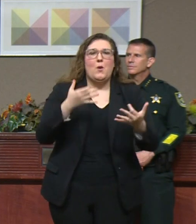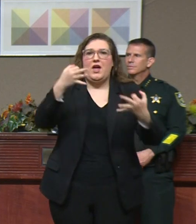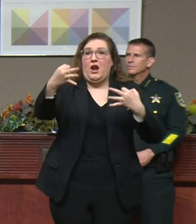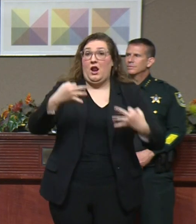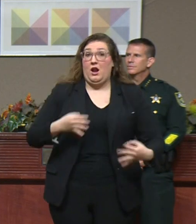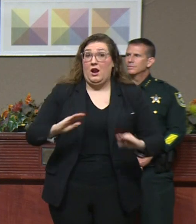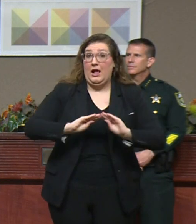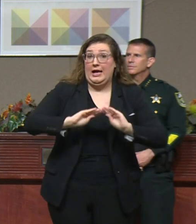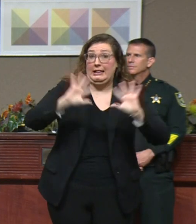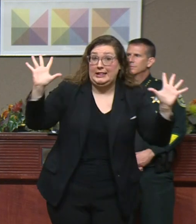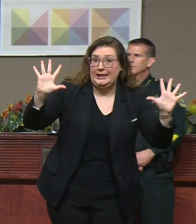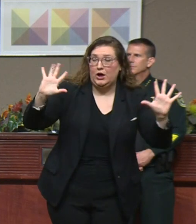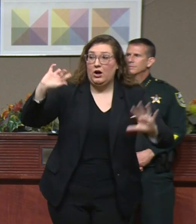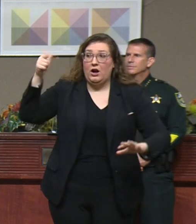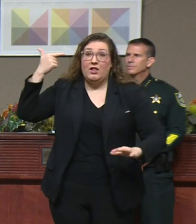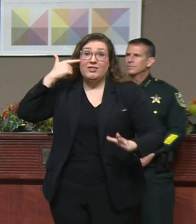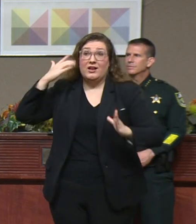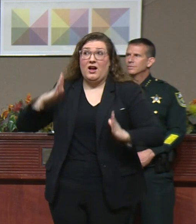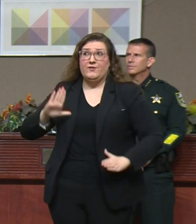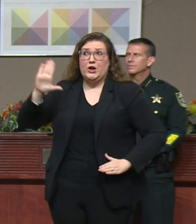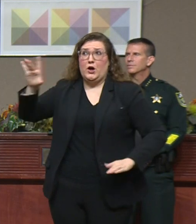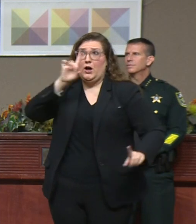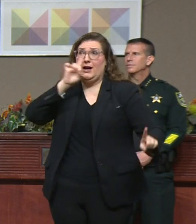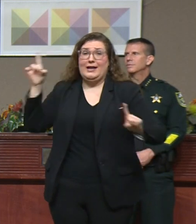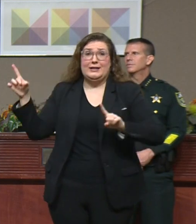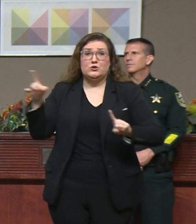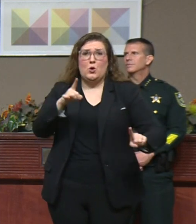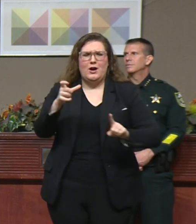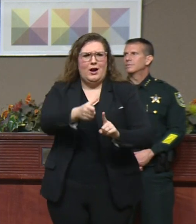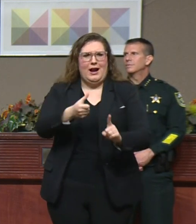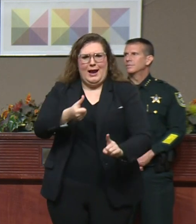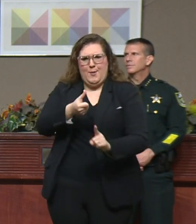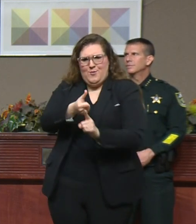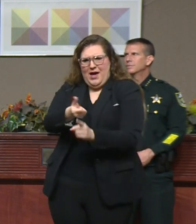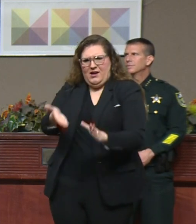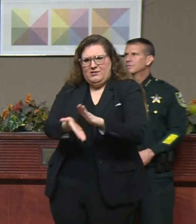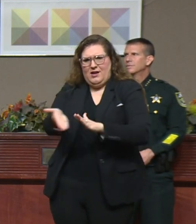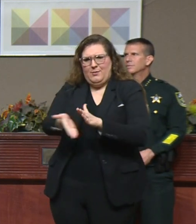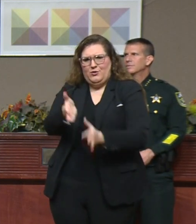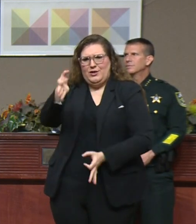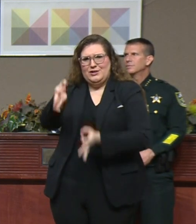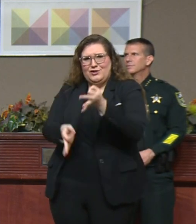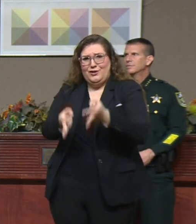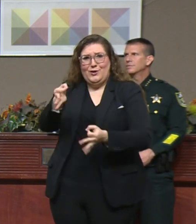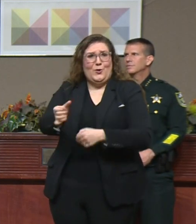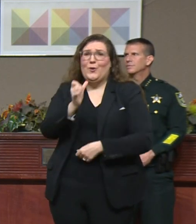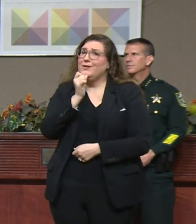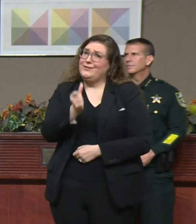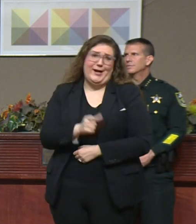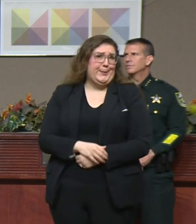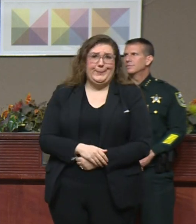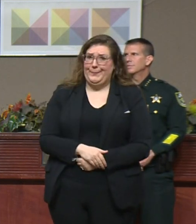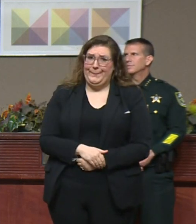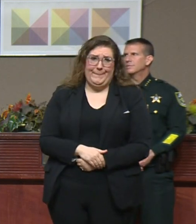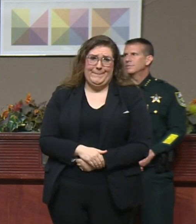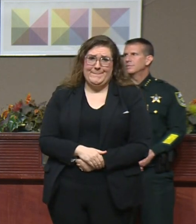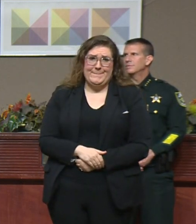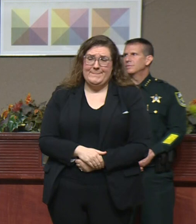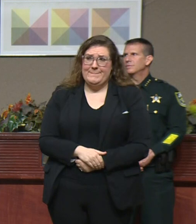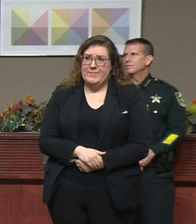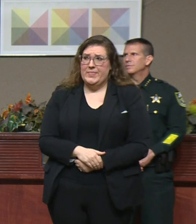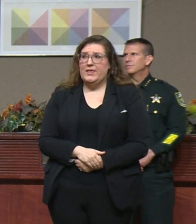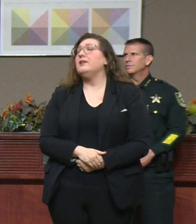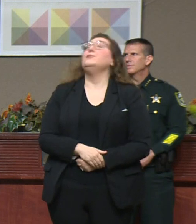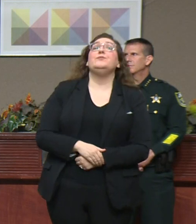that the Governor DeSantis's order does not impact the operations at the courts or the courthouses. Those are